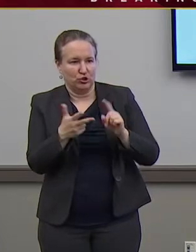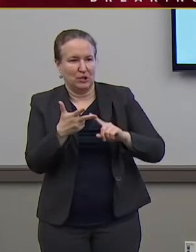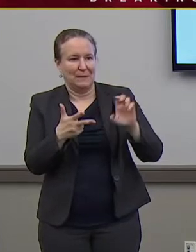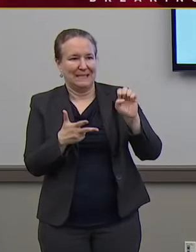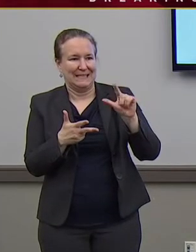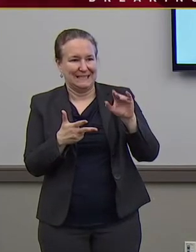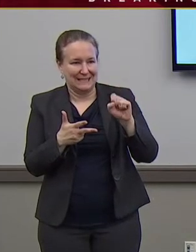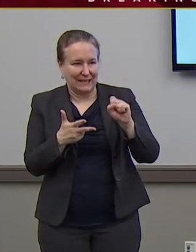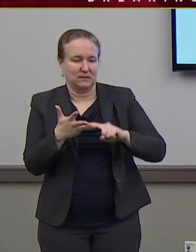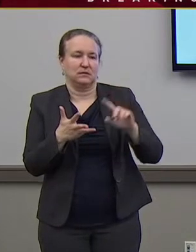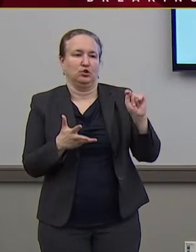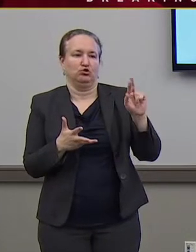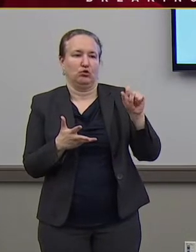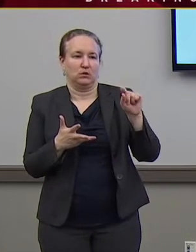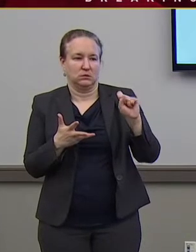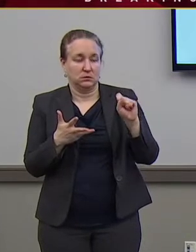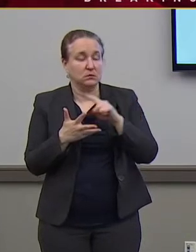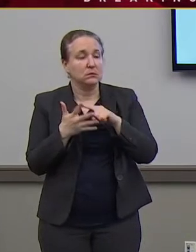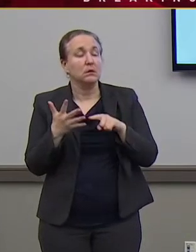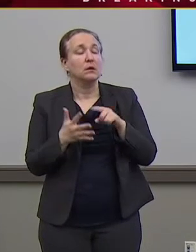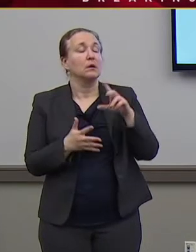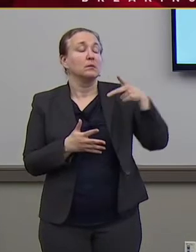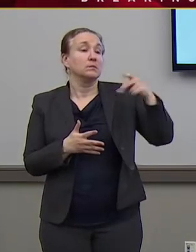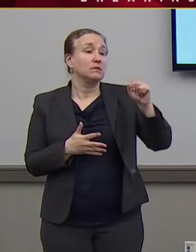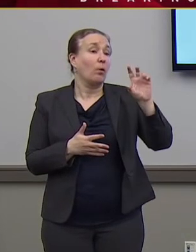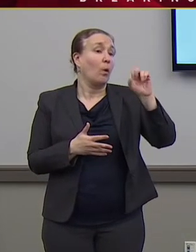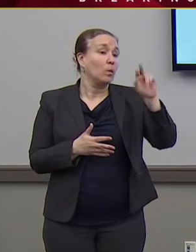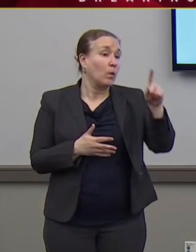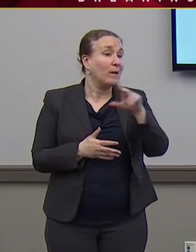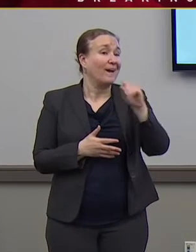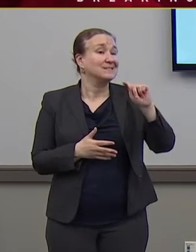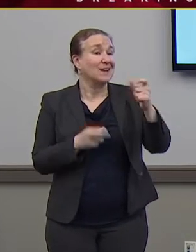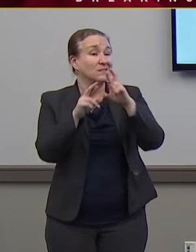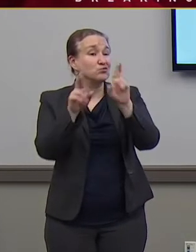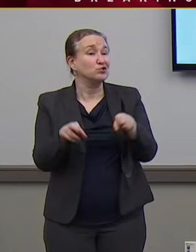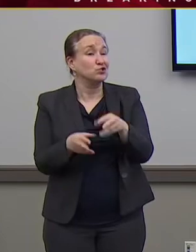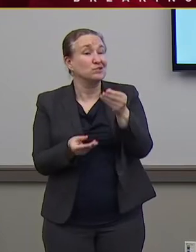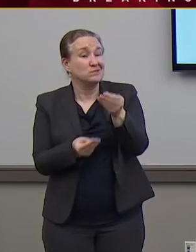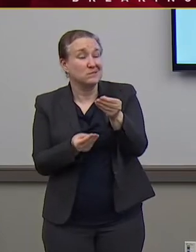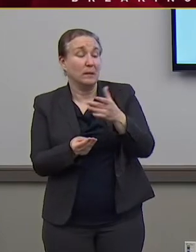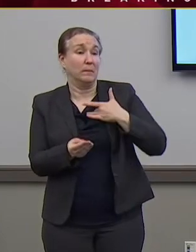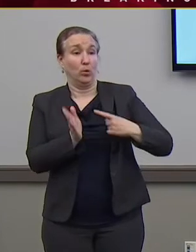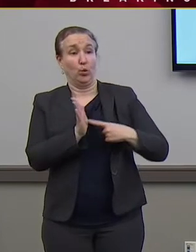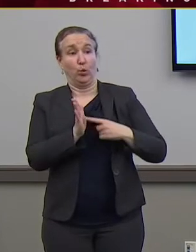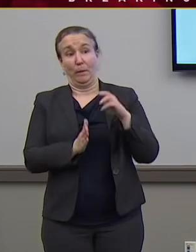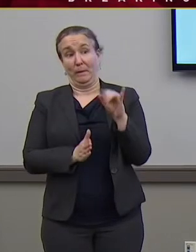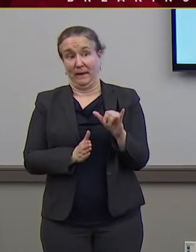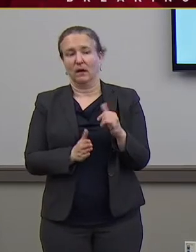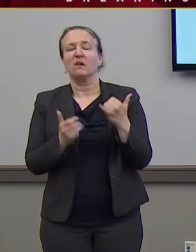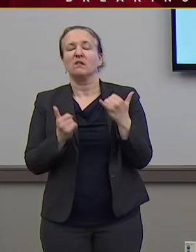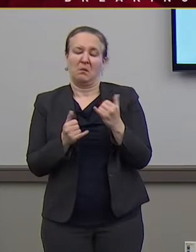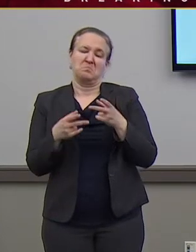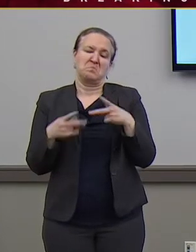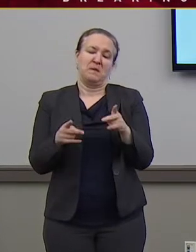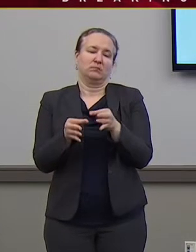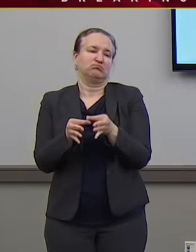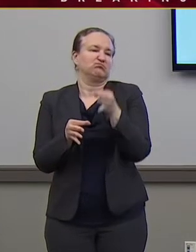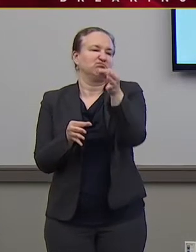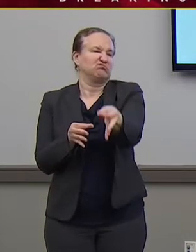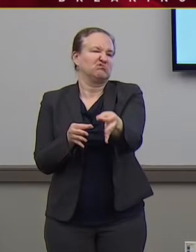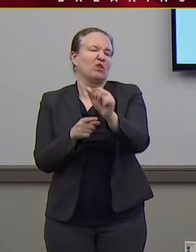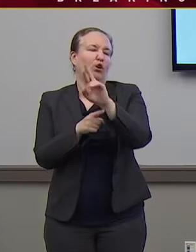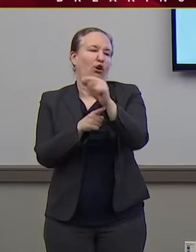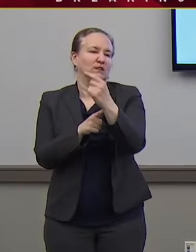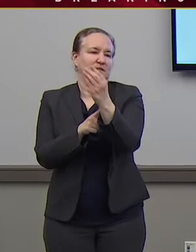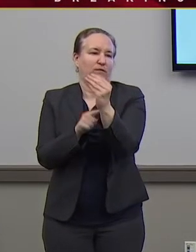and trusts. Pennsylvania corporations and tax returns typically due in May have been granted an extension to